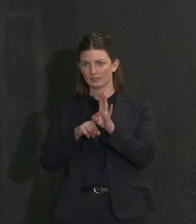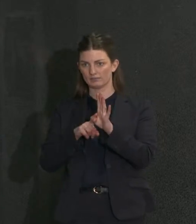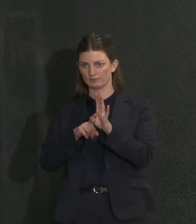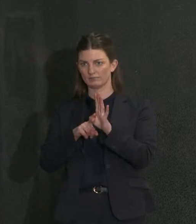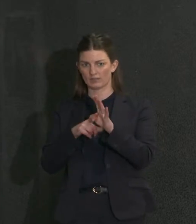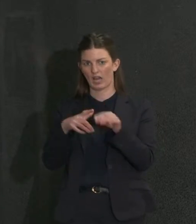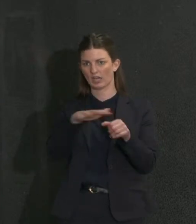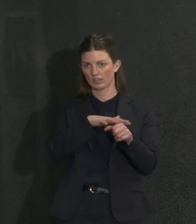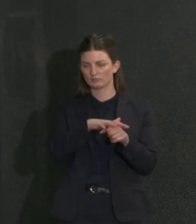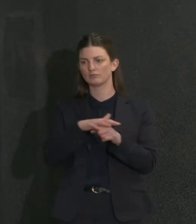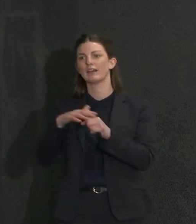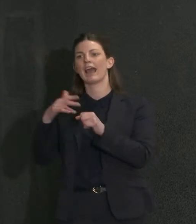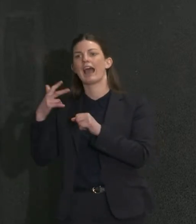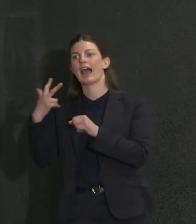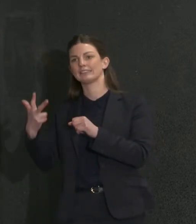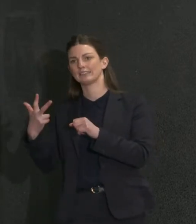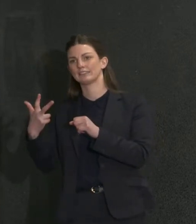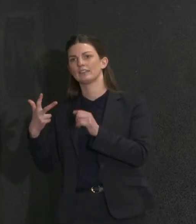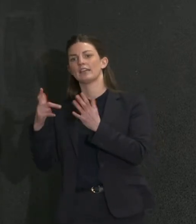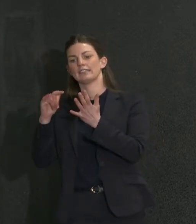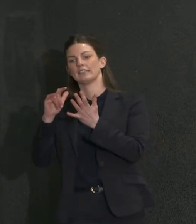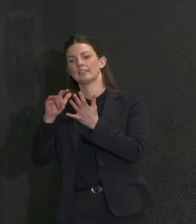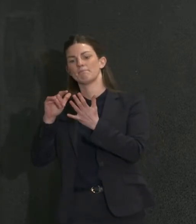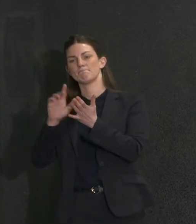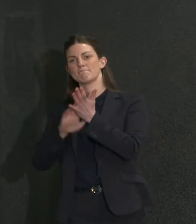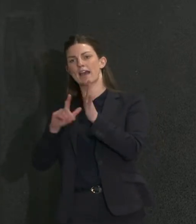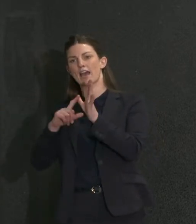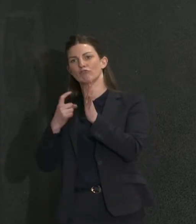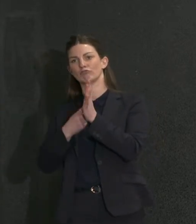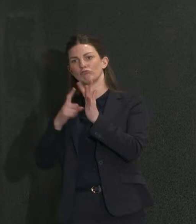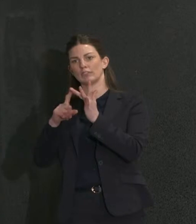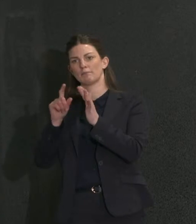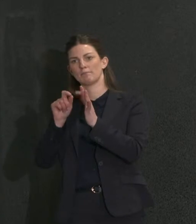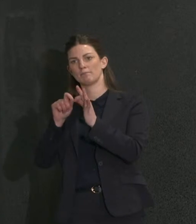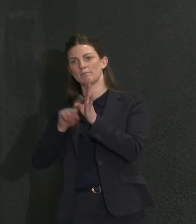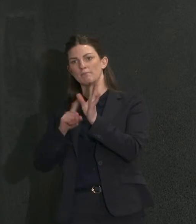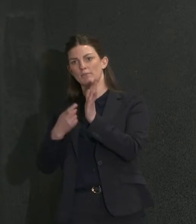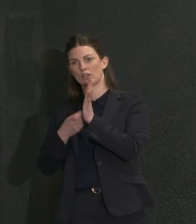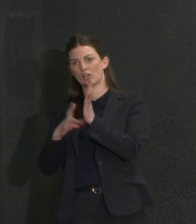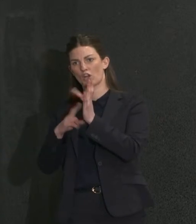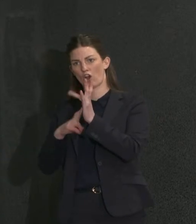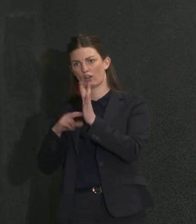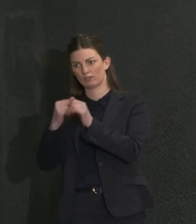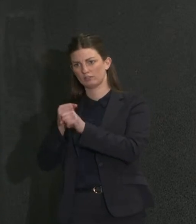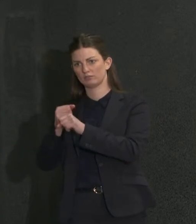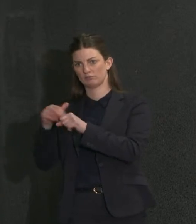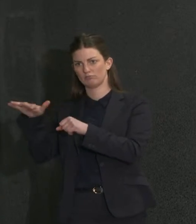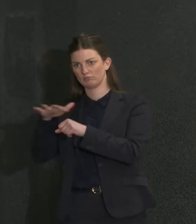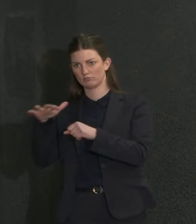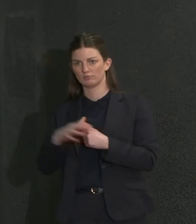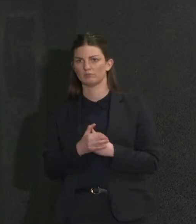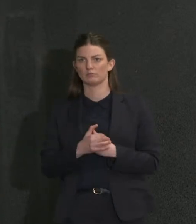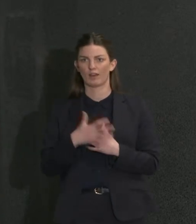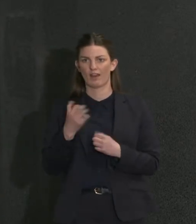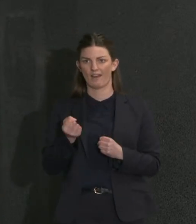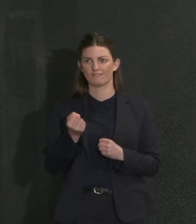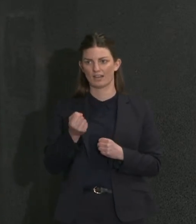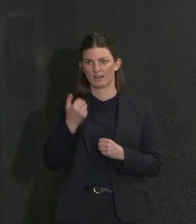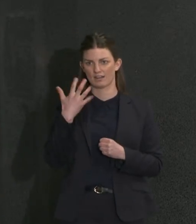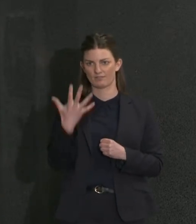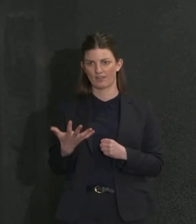associated with the City of Marylebone cluster. We currently have a total of 5,520 primary close contacts, of